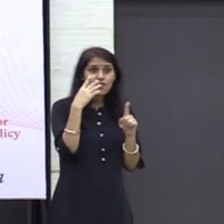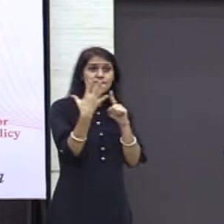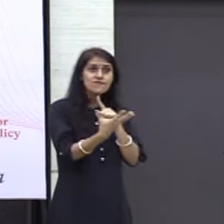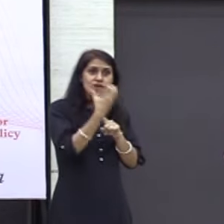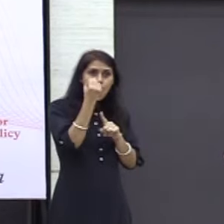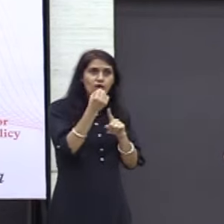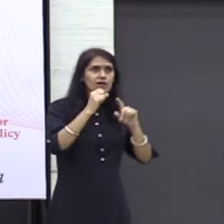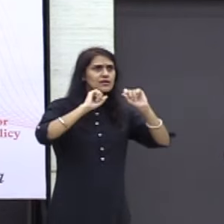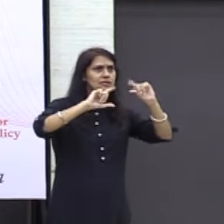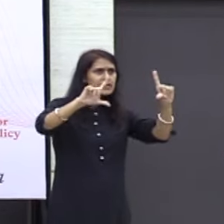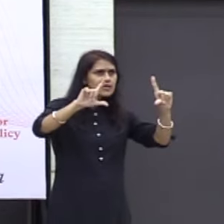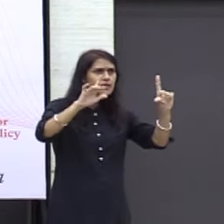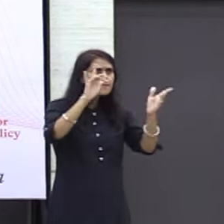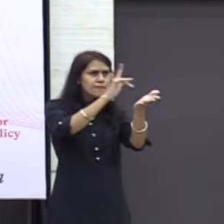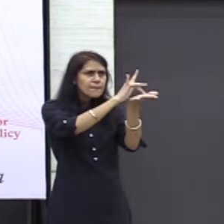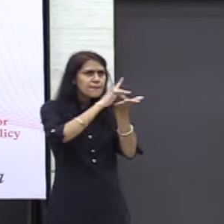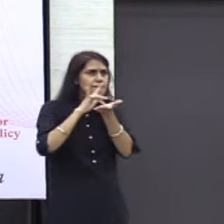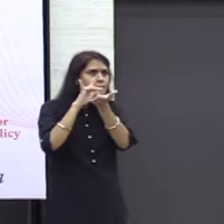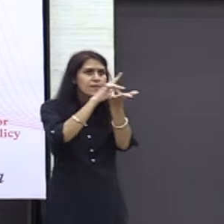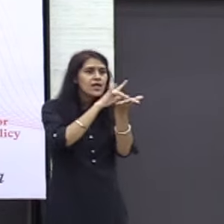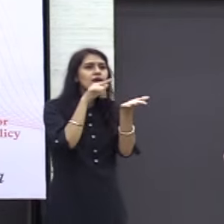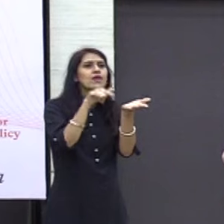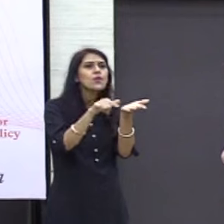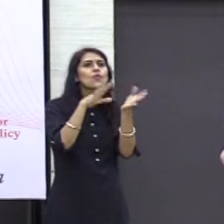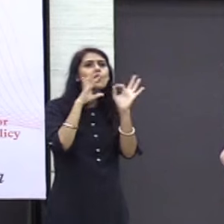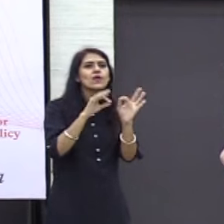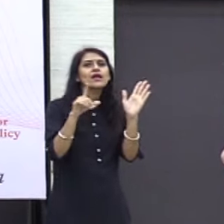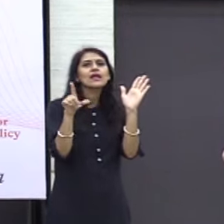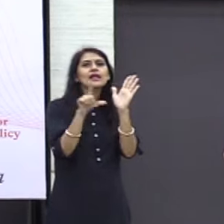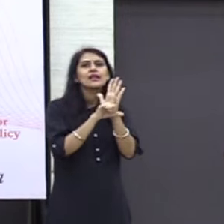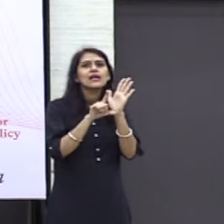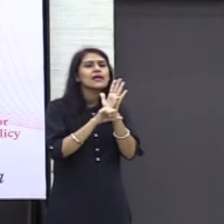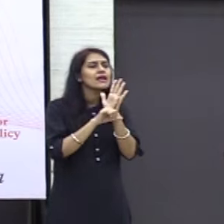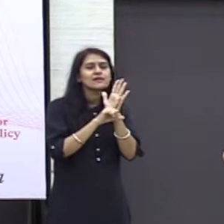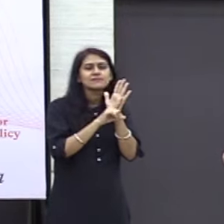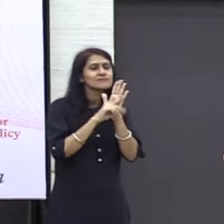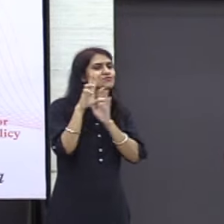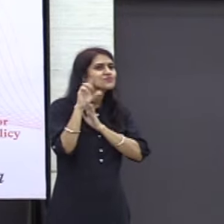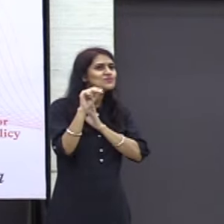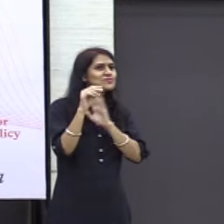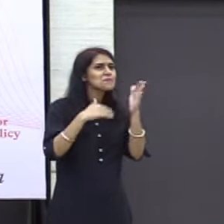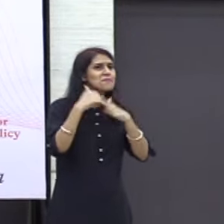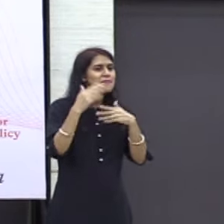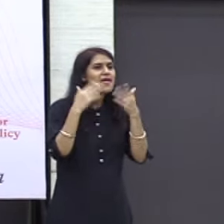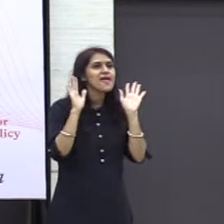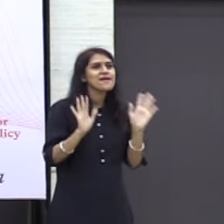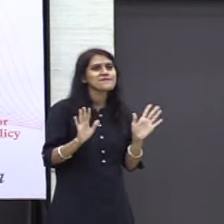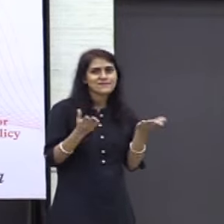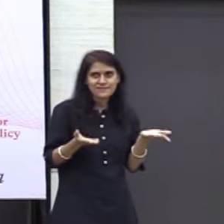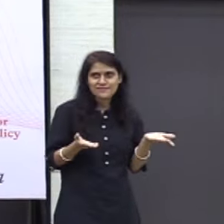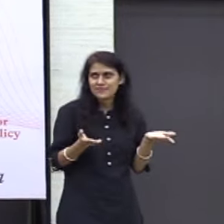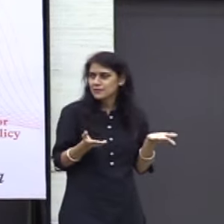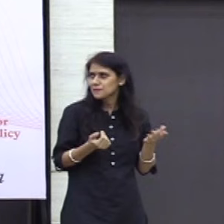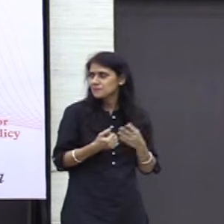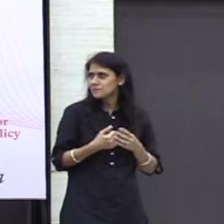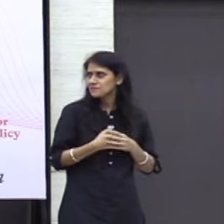the screen in whichever area I went as to where the illegal construction was taking place. Right. But the MCD didn't want to